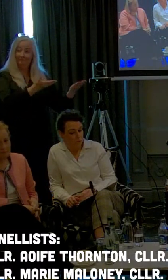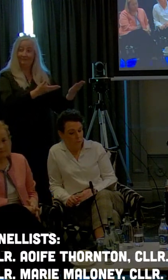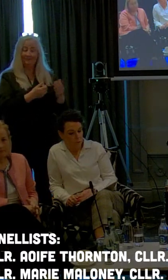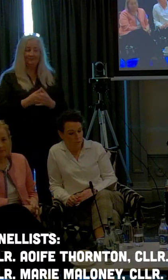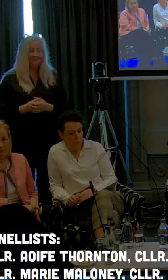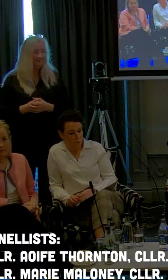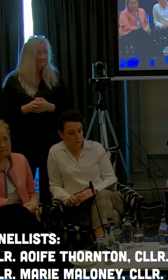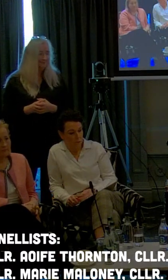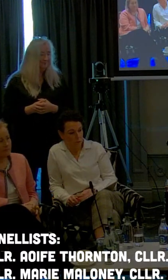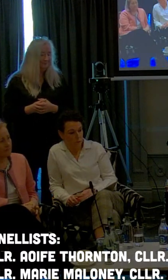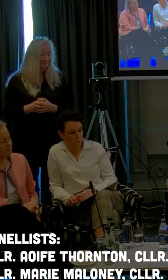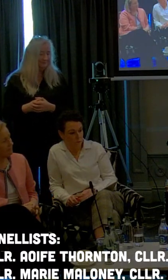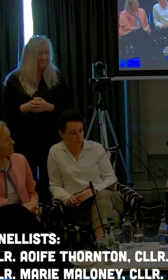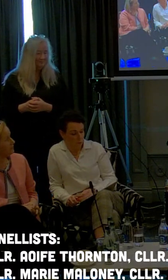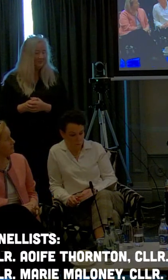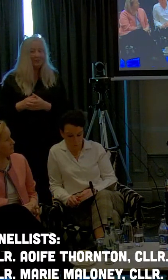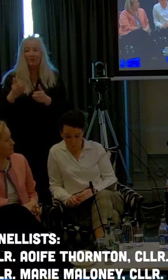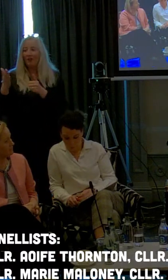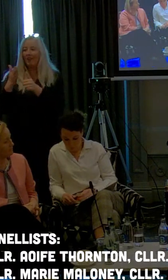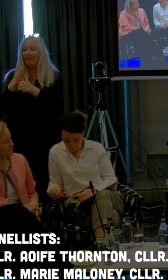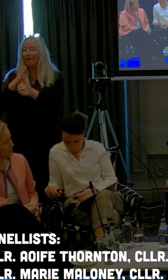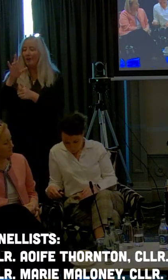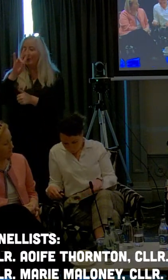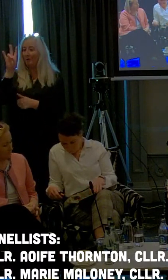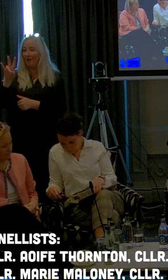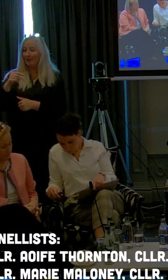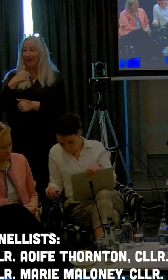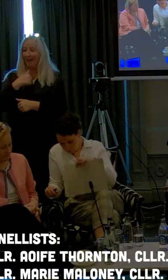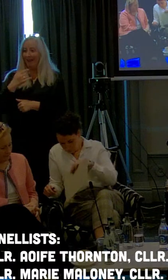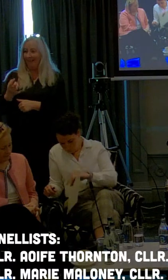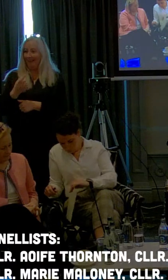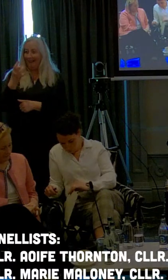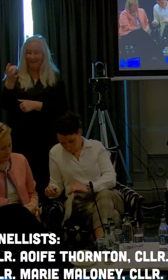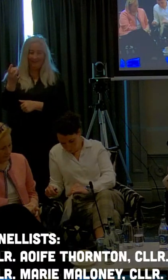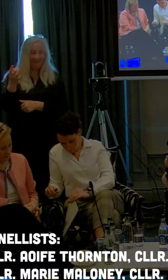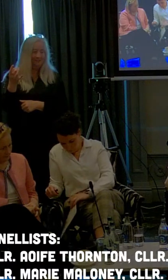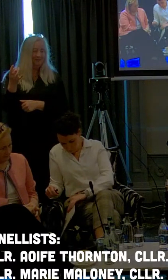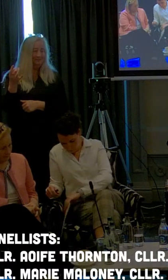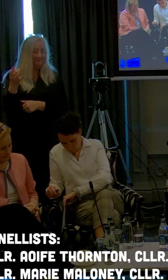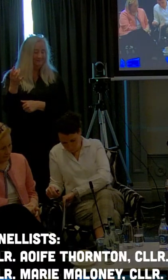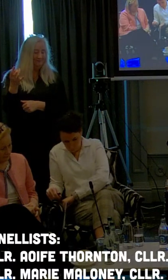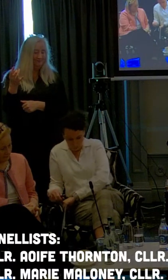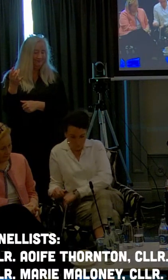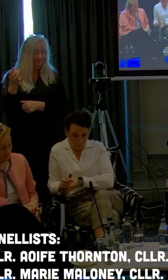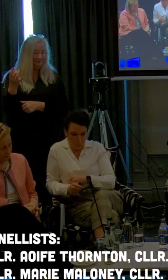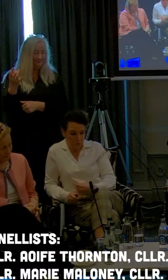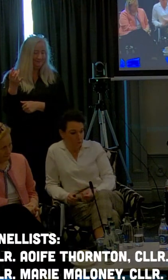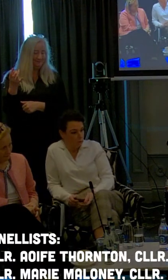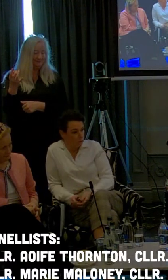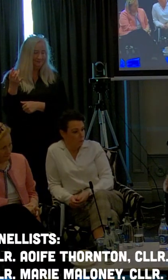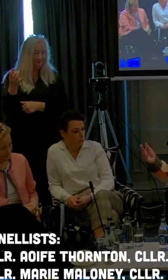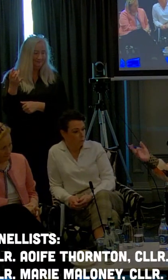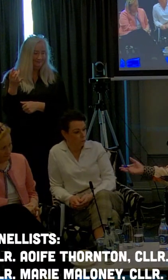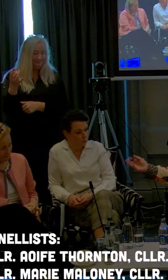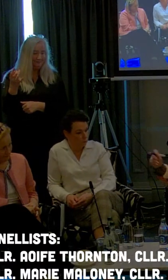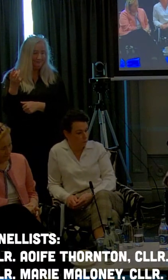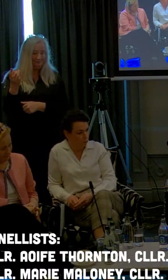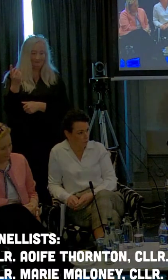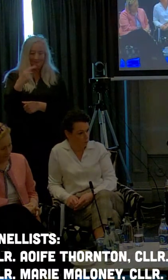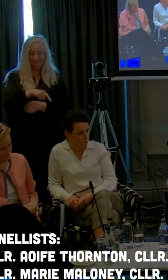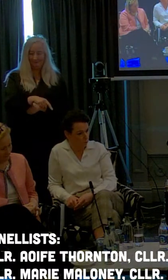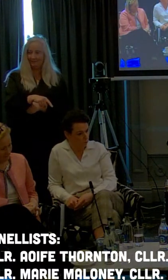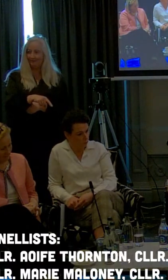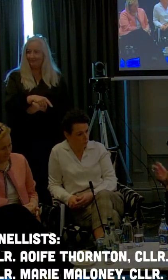right. So so look, the first question that I'm going to kick off with, whatever, and I might put this question maybe